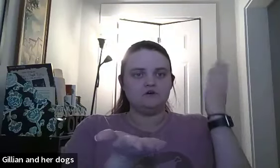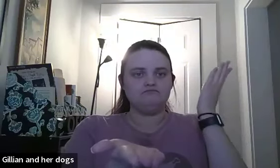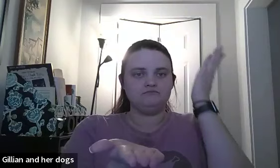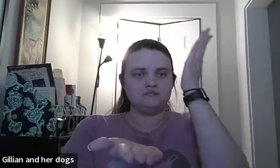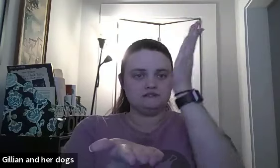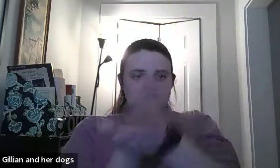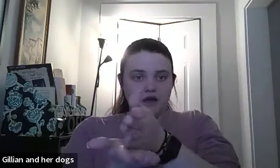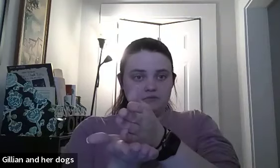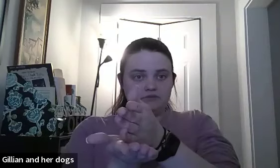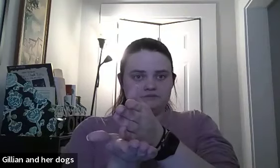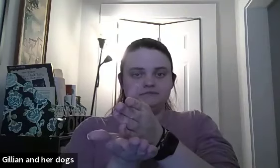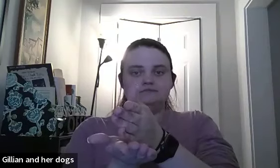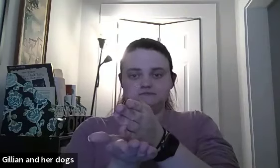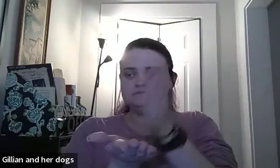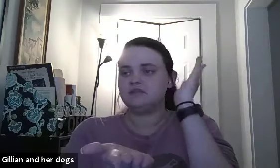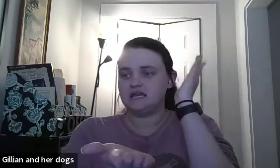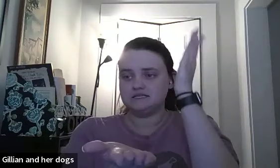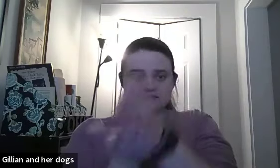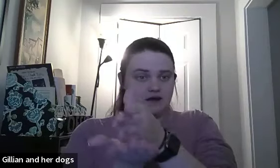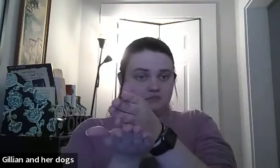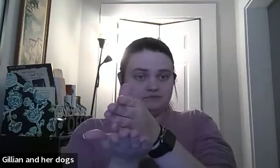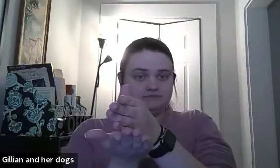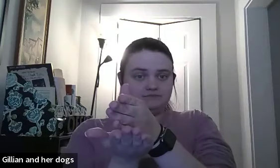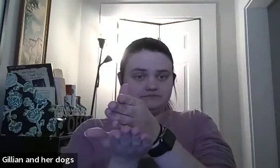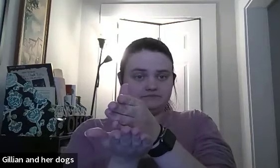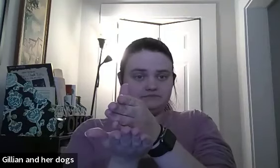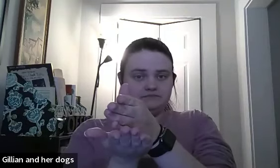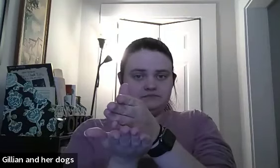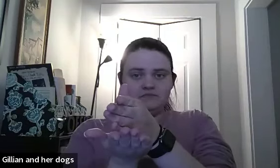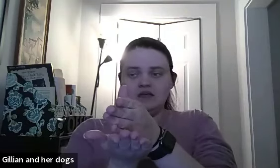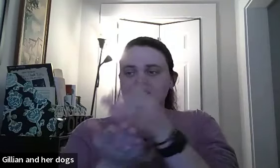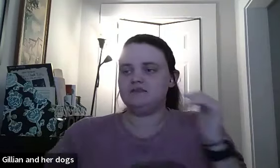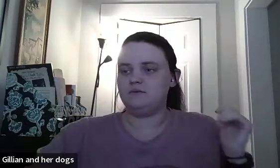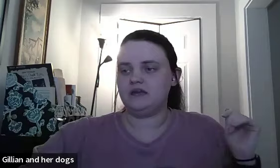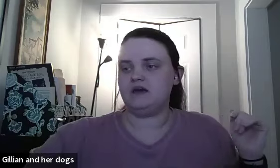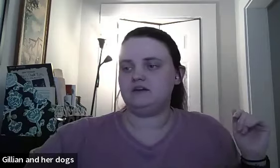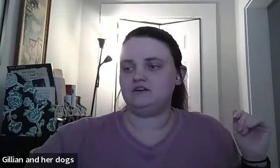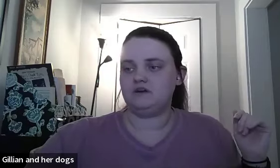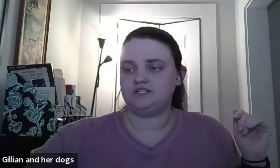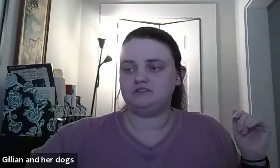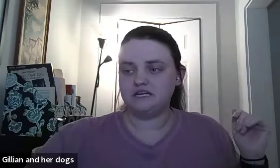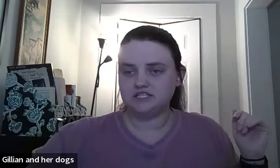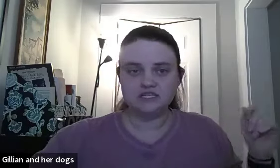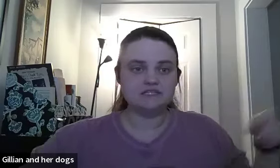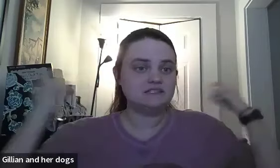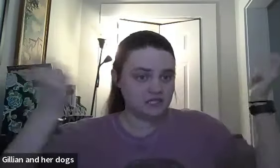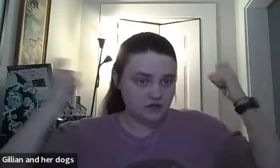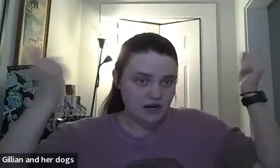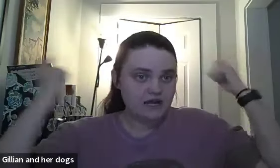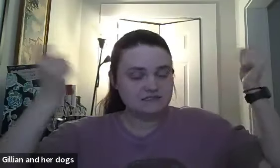So stop. Stop. Then we had congratulations,